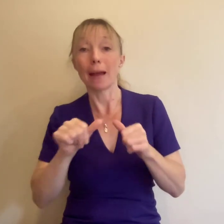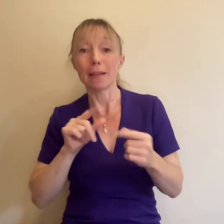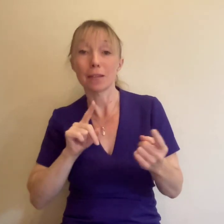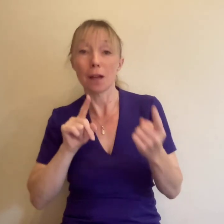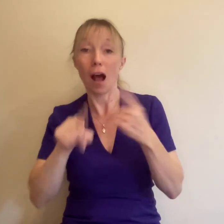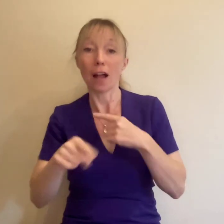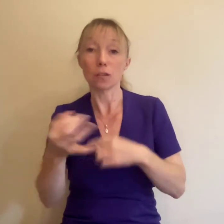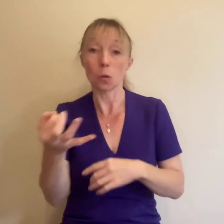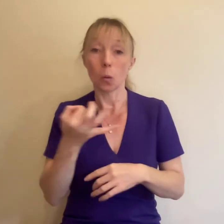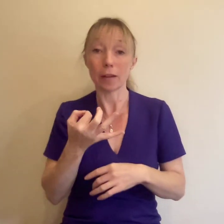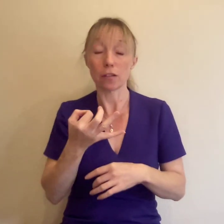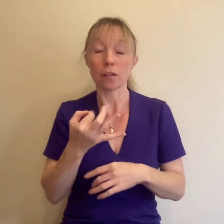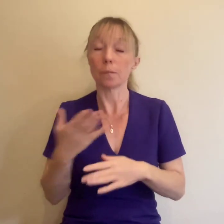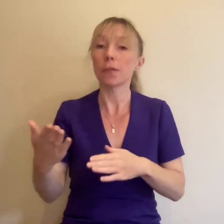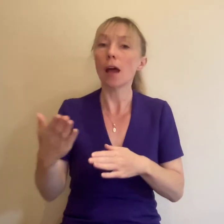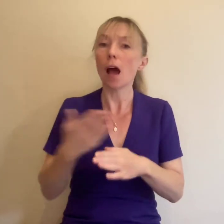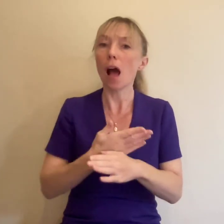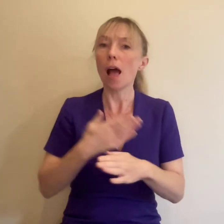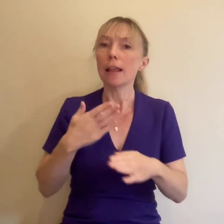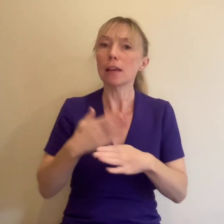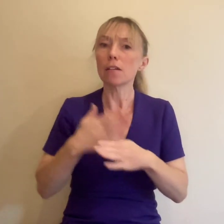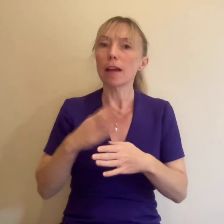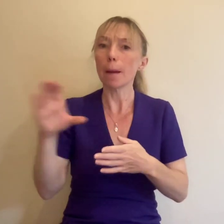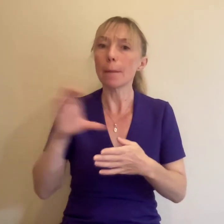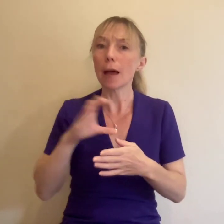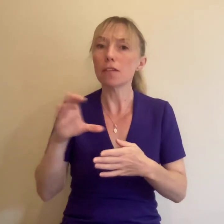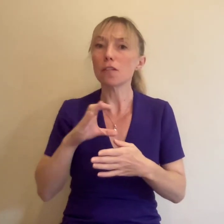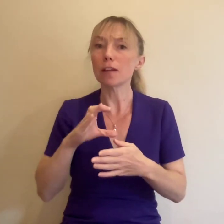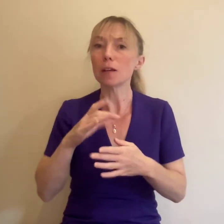The Early Career Bursaries website is